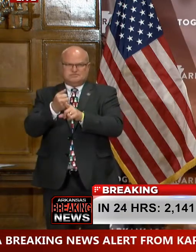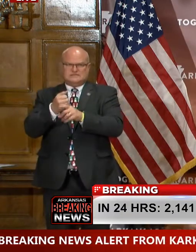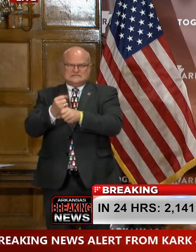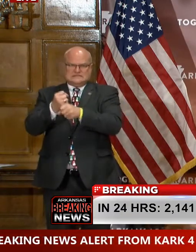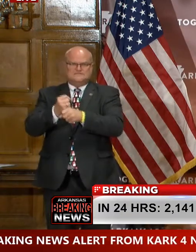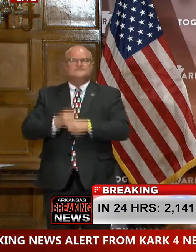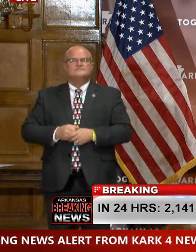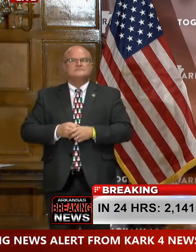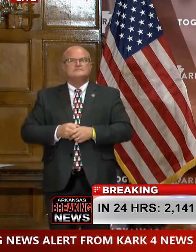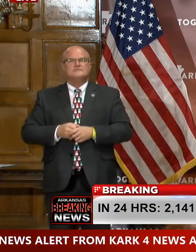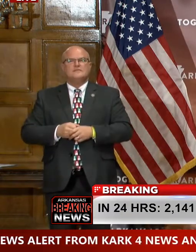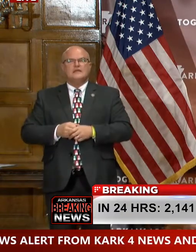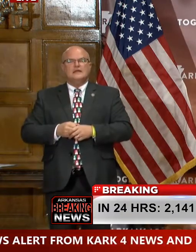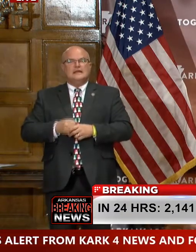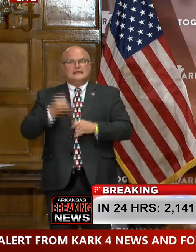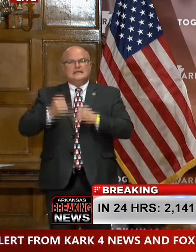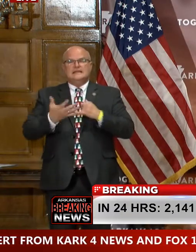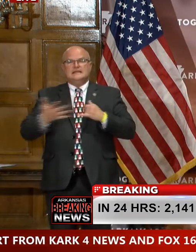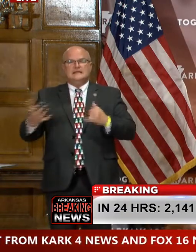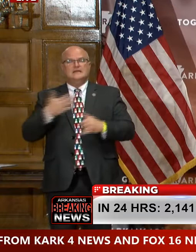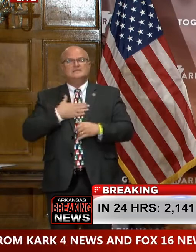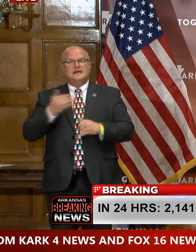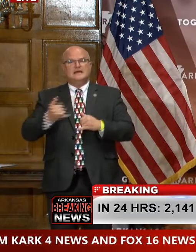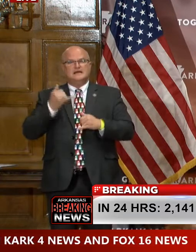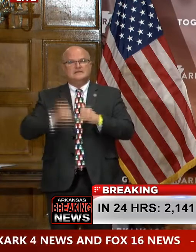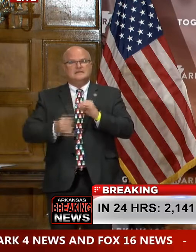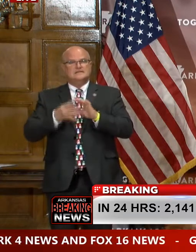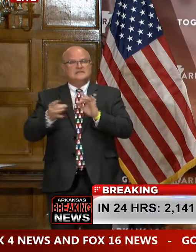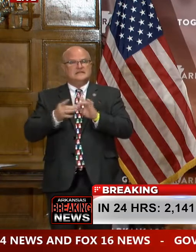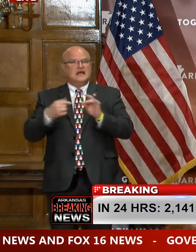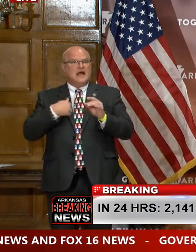Then lastly, in my closing final seconds here,